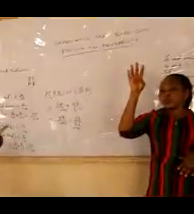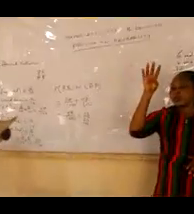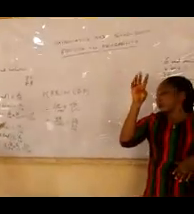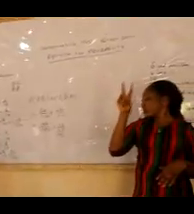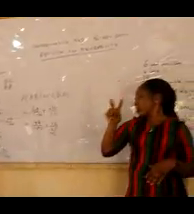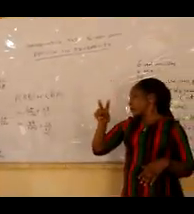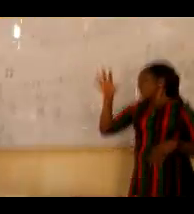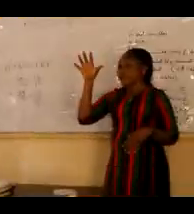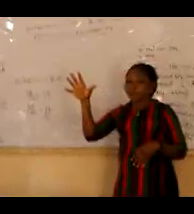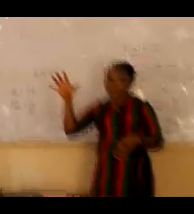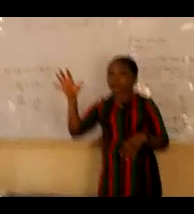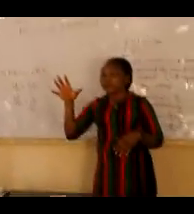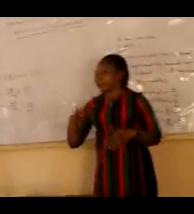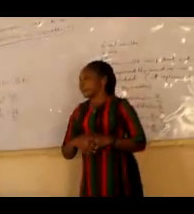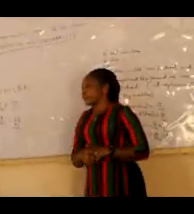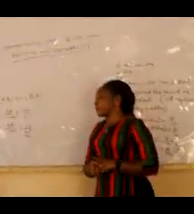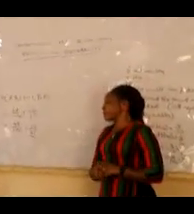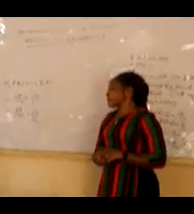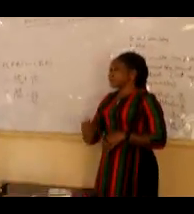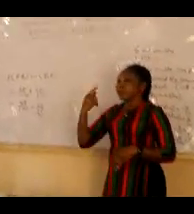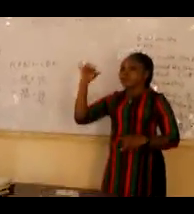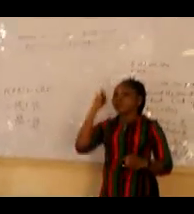The final one